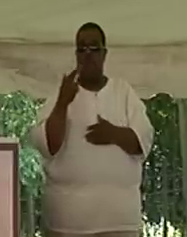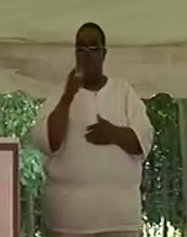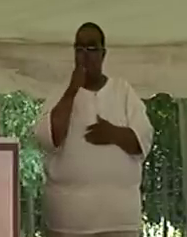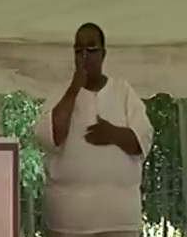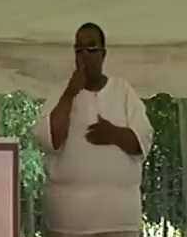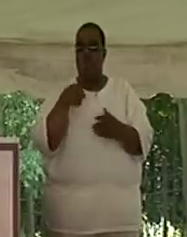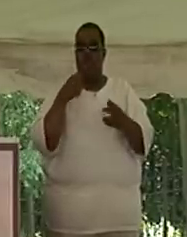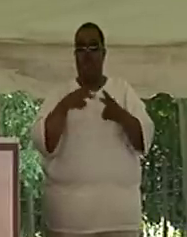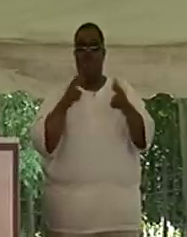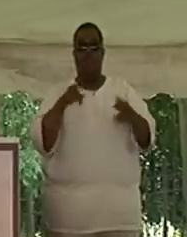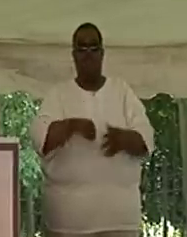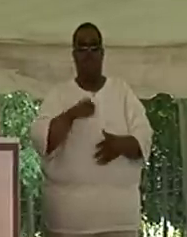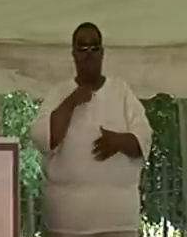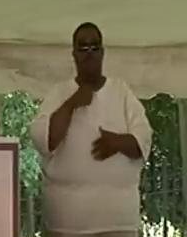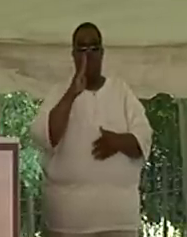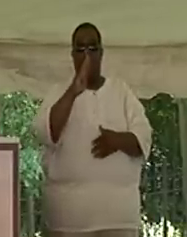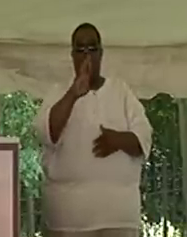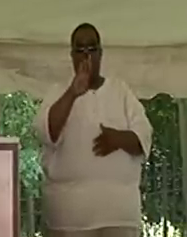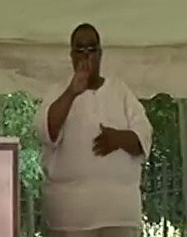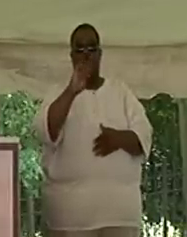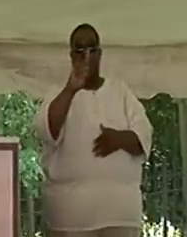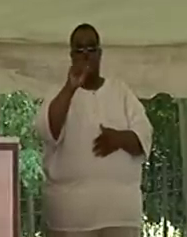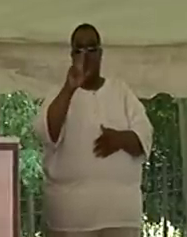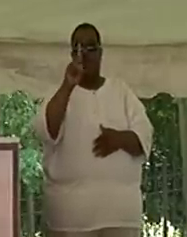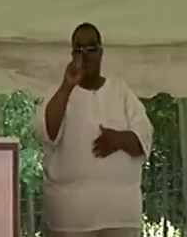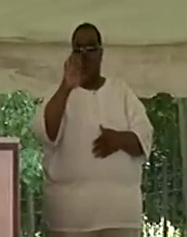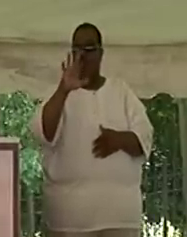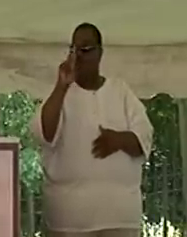of whom I am very proud, Brenda Donald. Thank you.